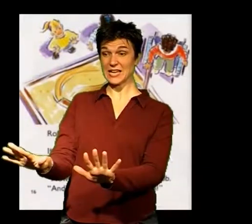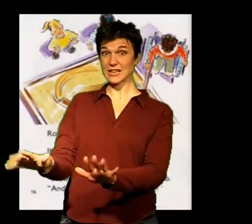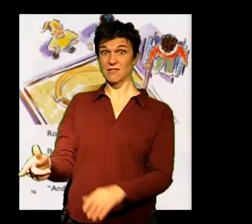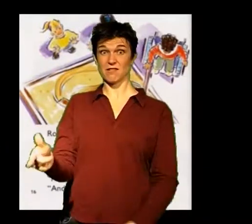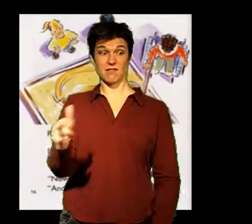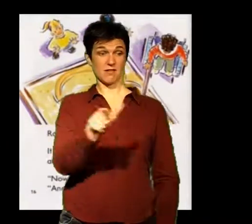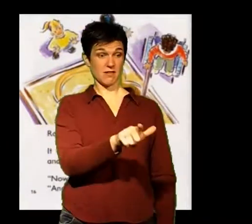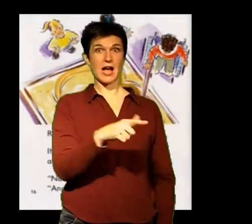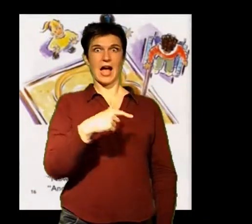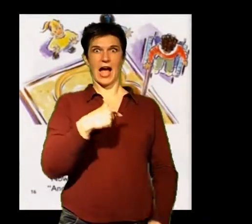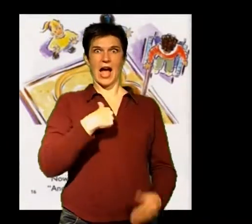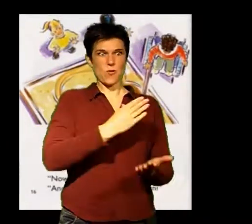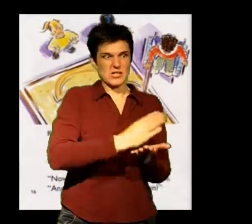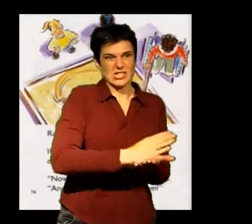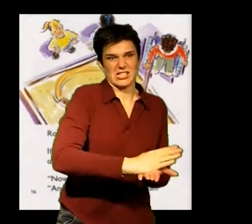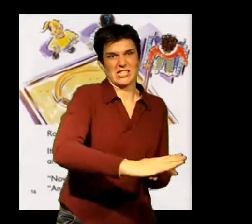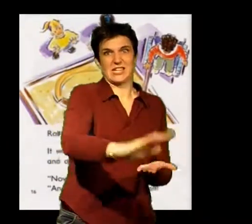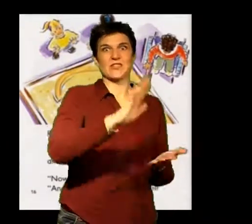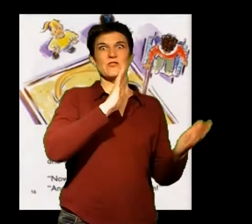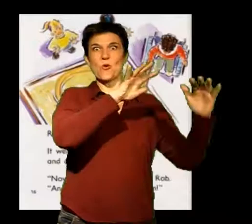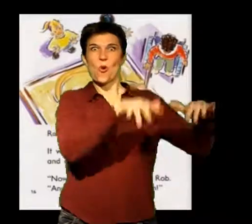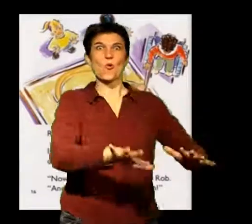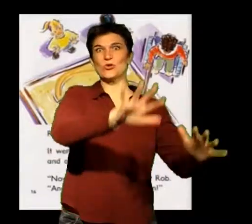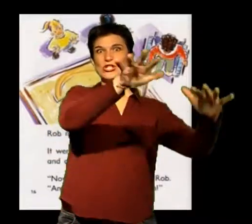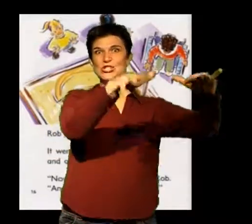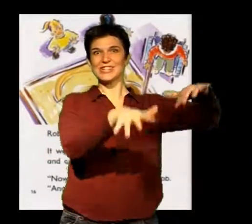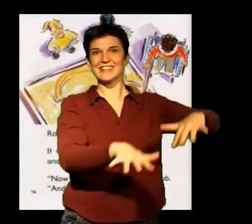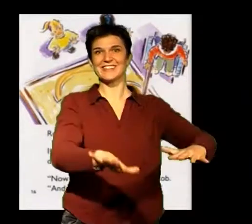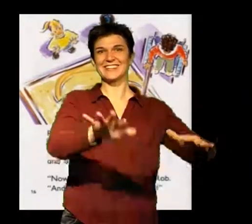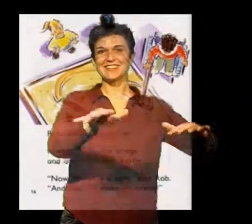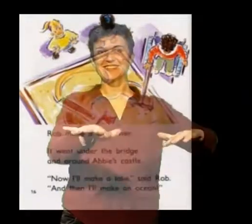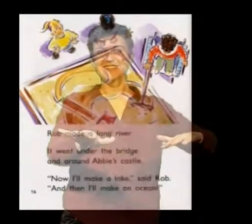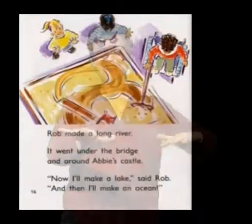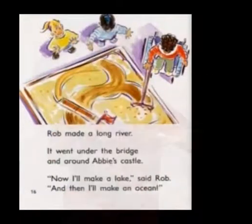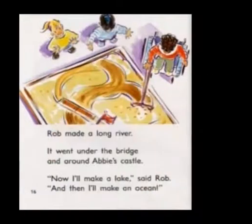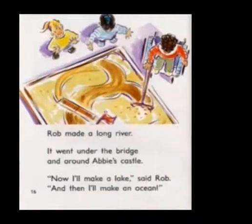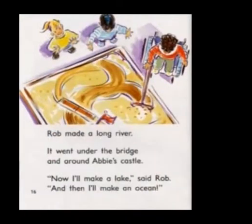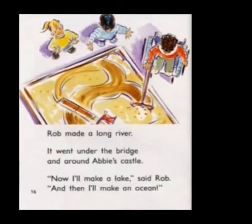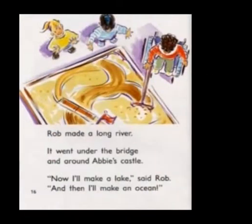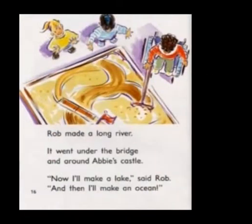I'll make an ocean.